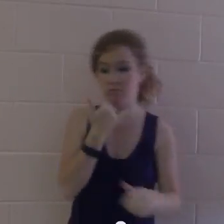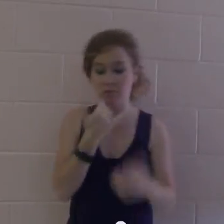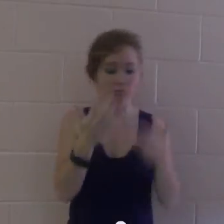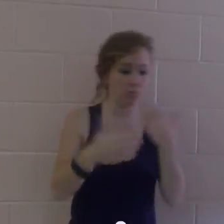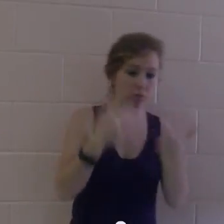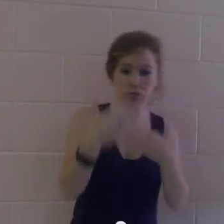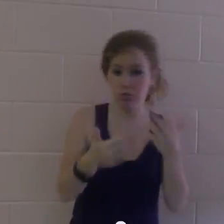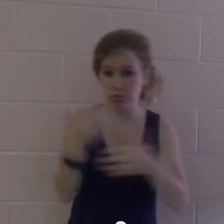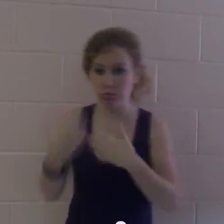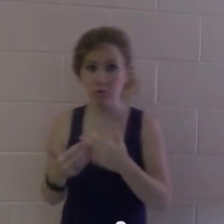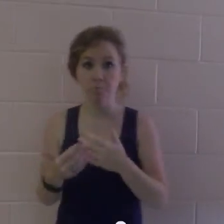errors.